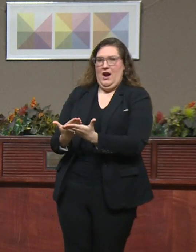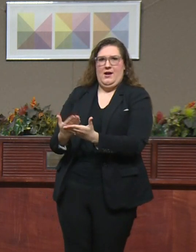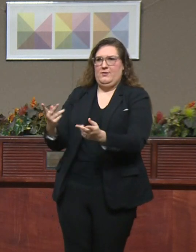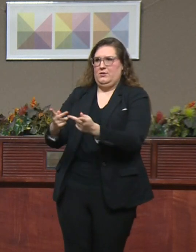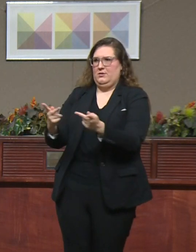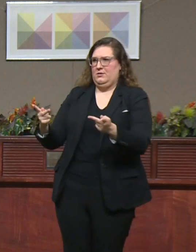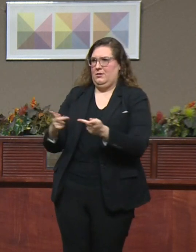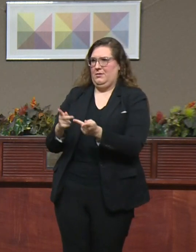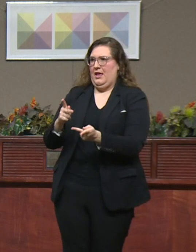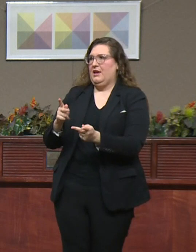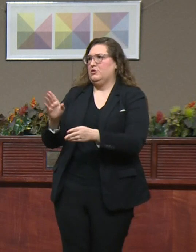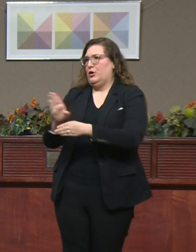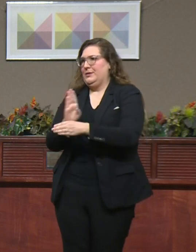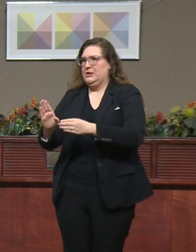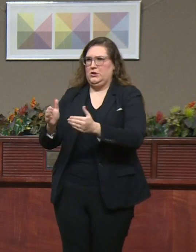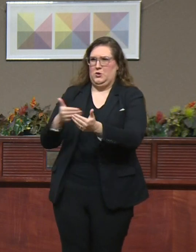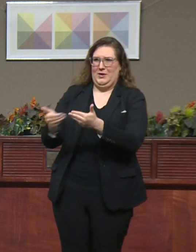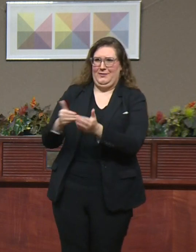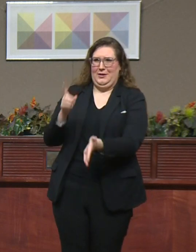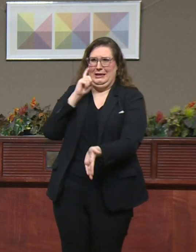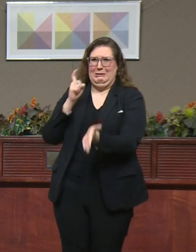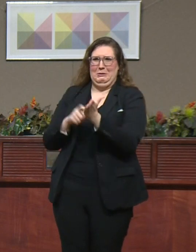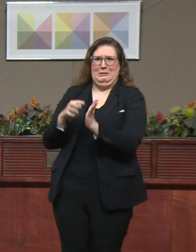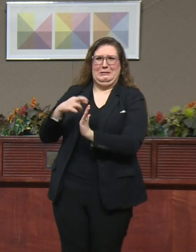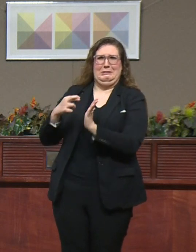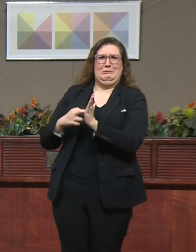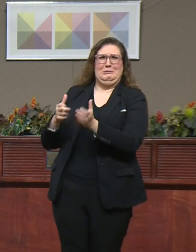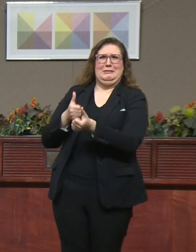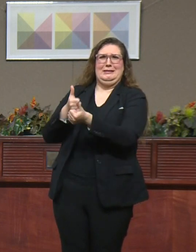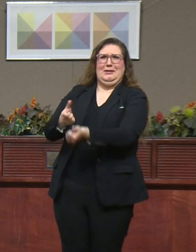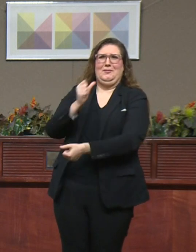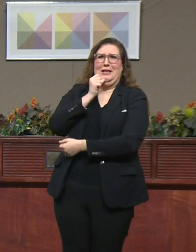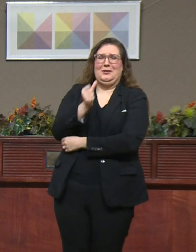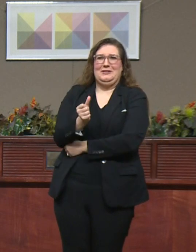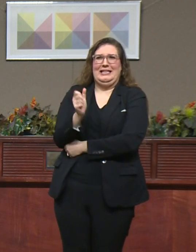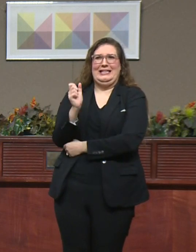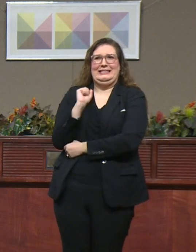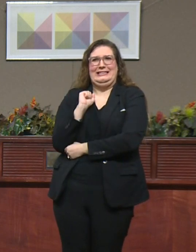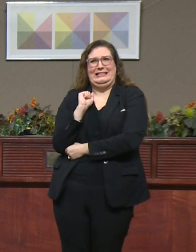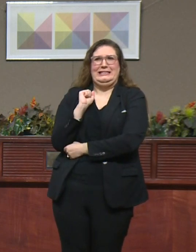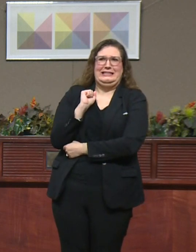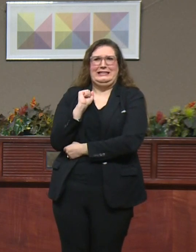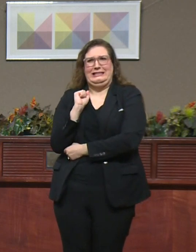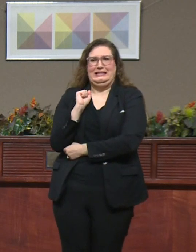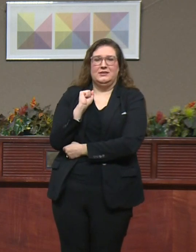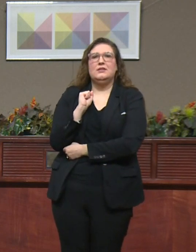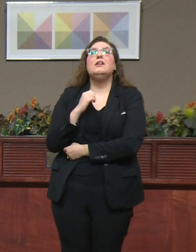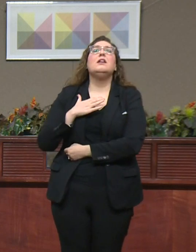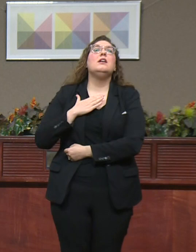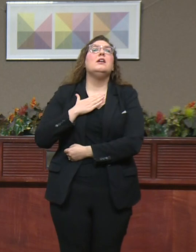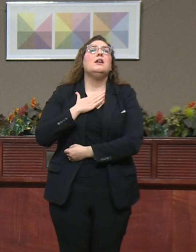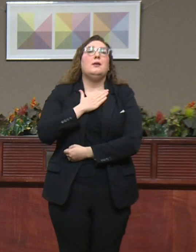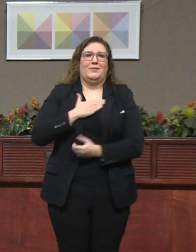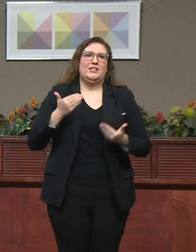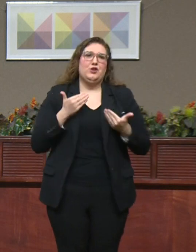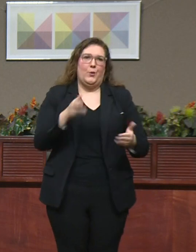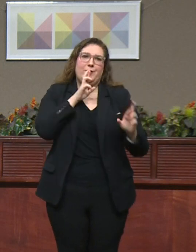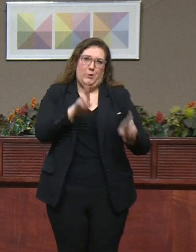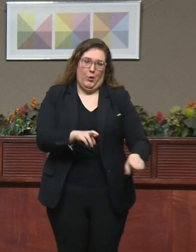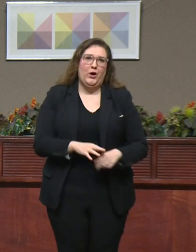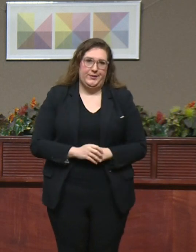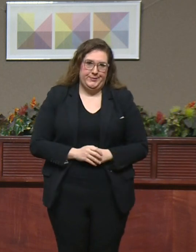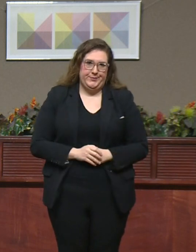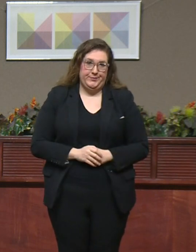distancing protocols are not being followed, especially if they are egregious violations, by all means, report that to